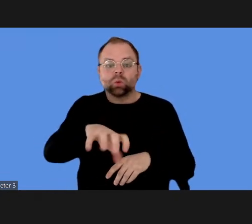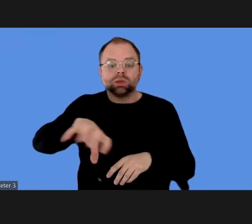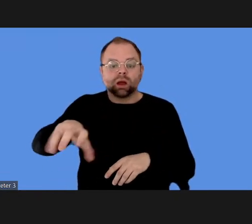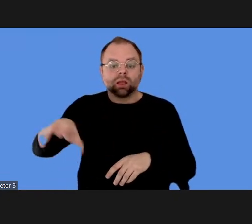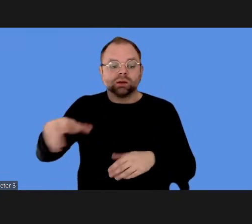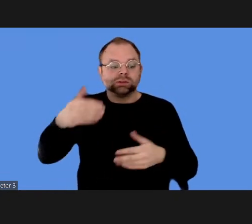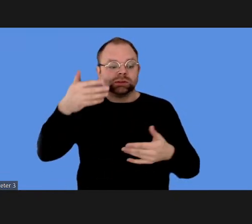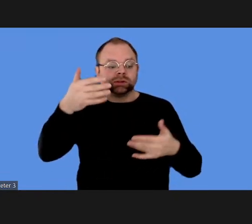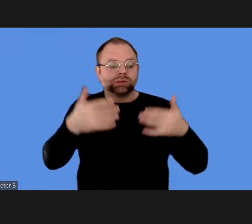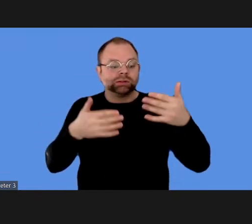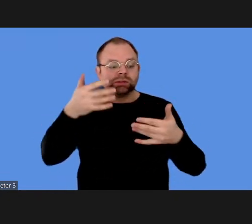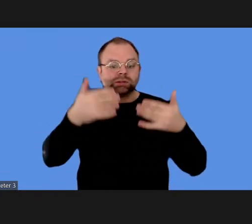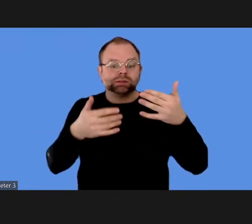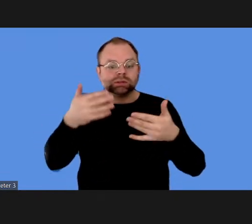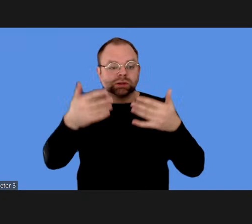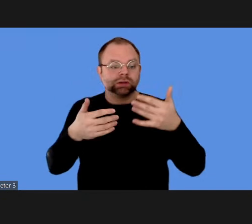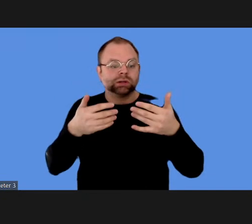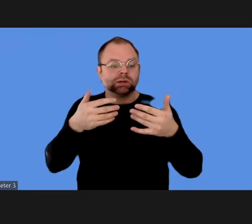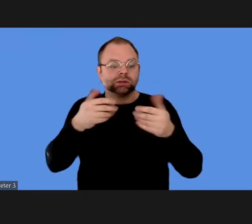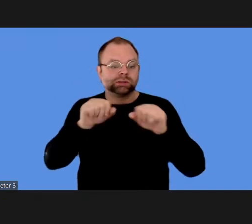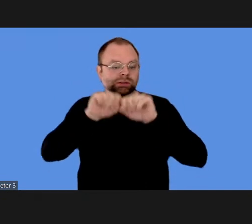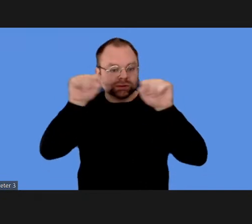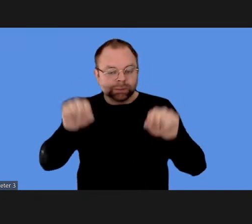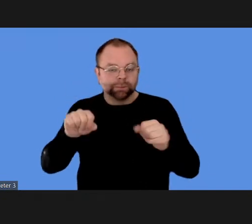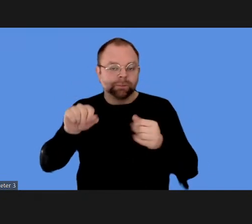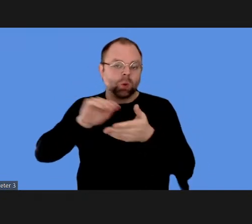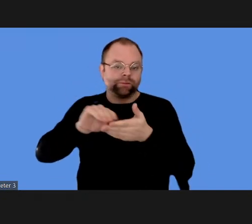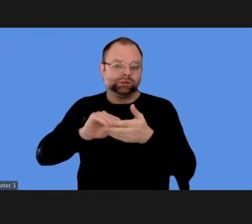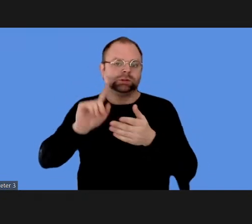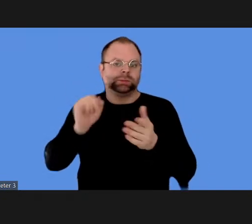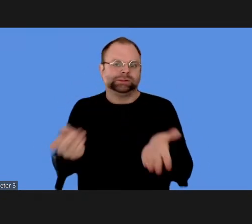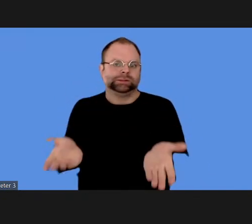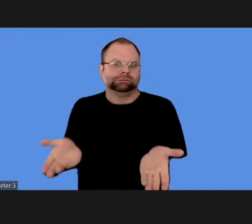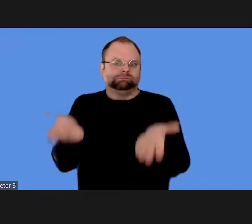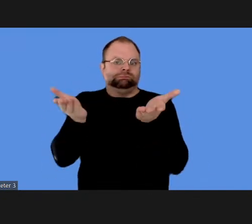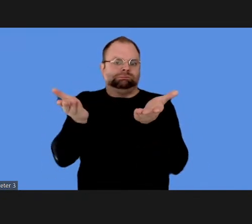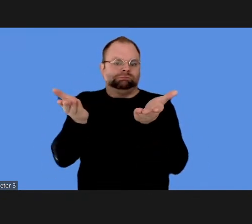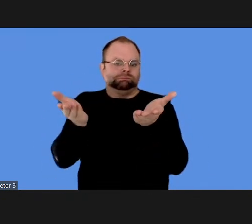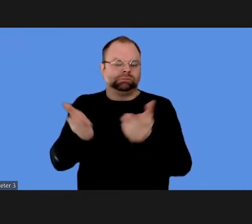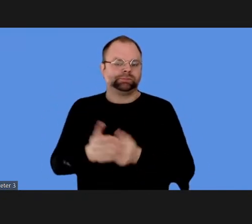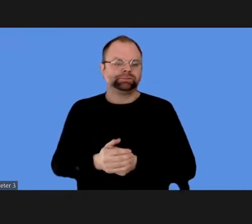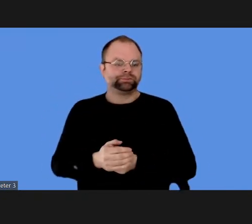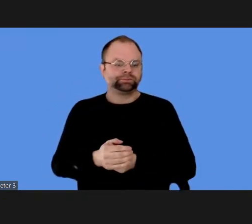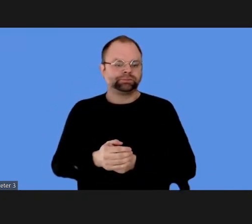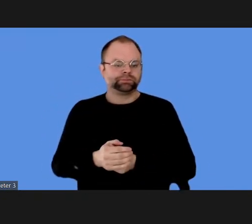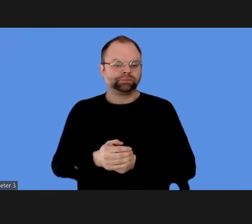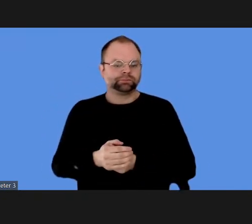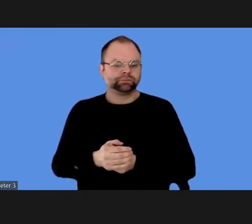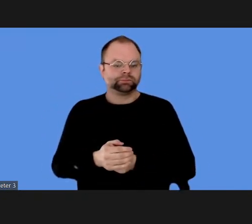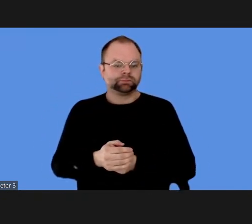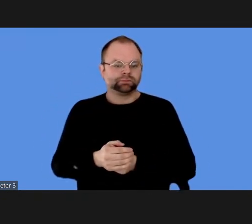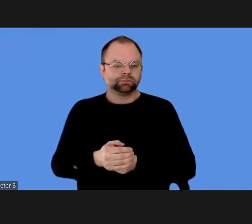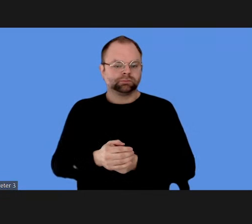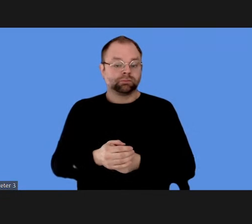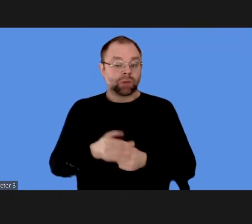the global level, this is one of the major Achilles heels for